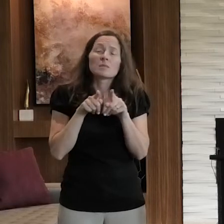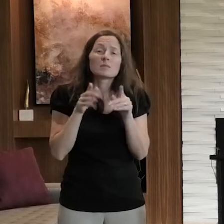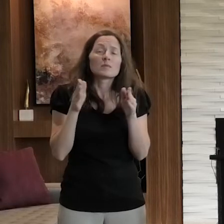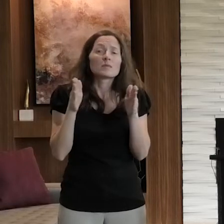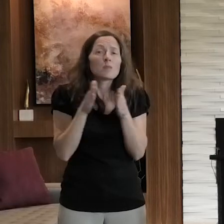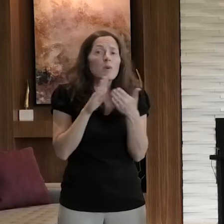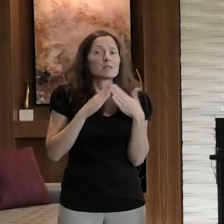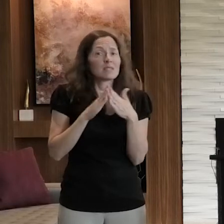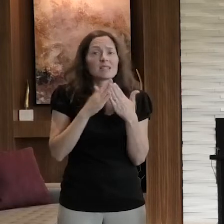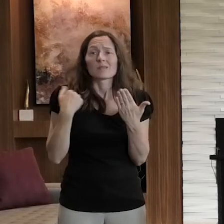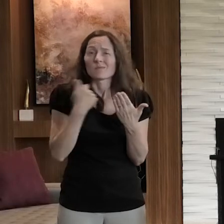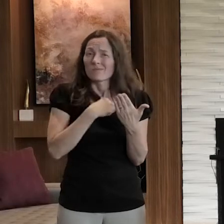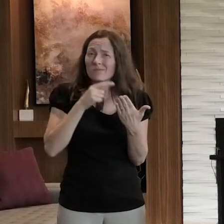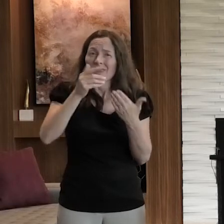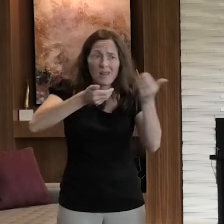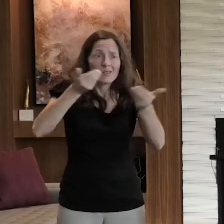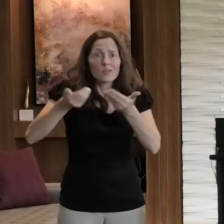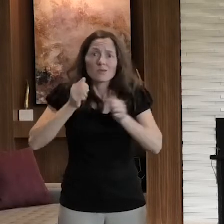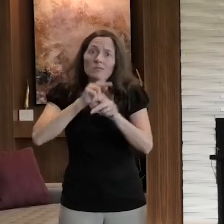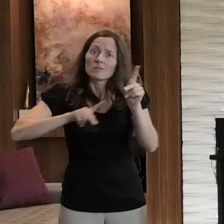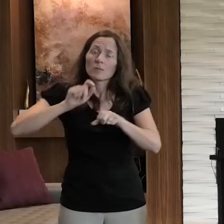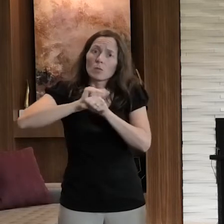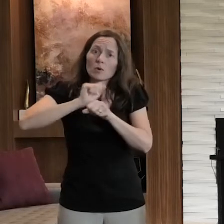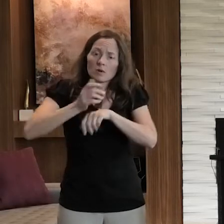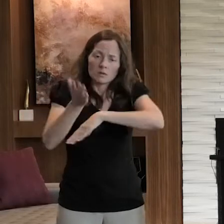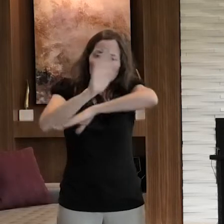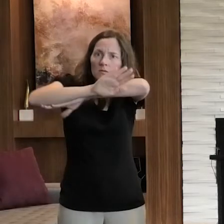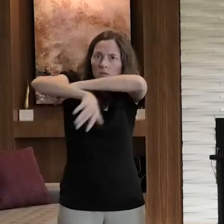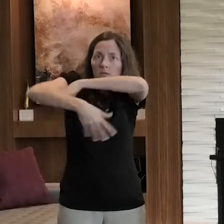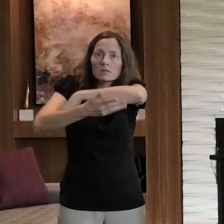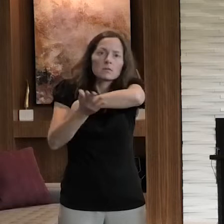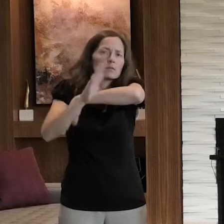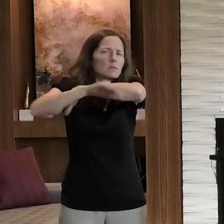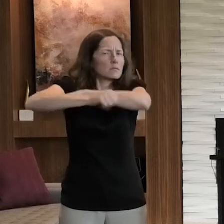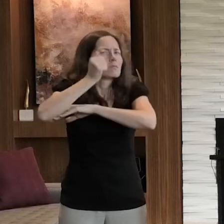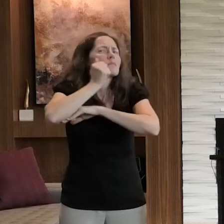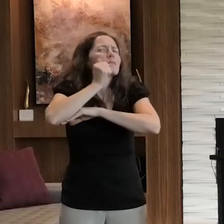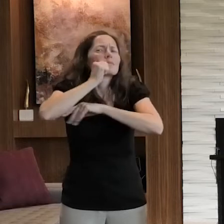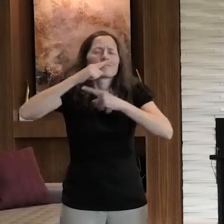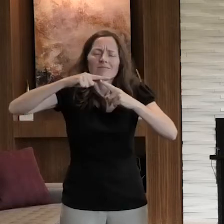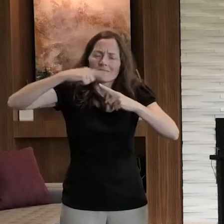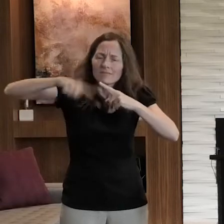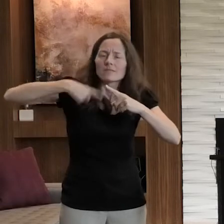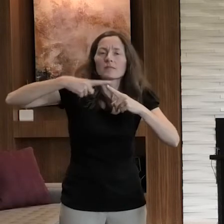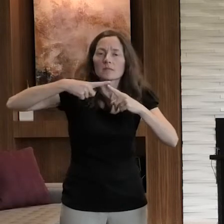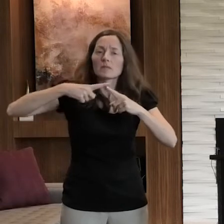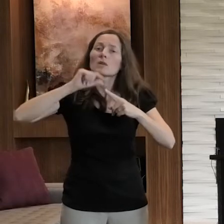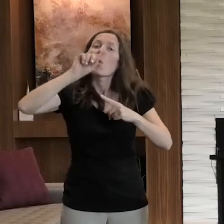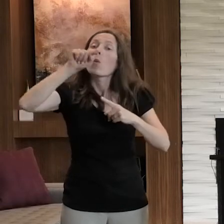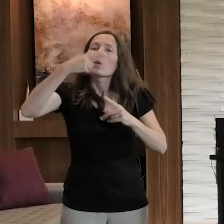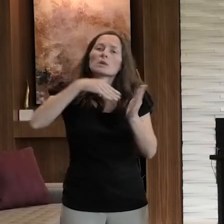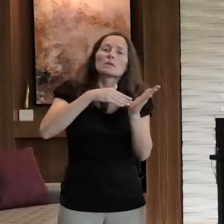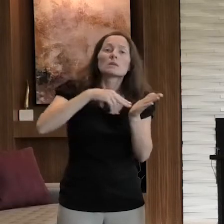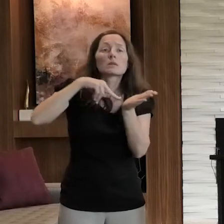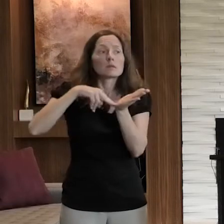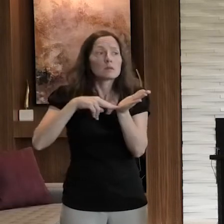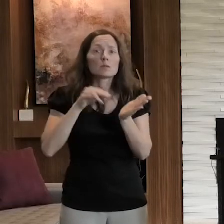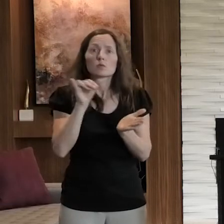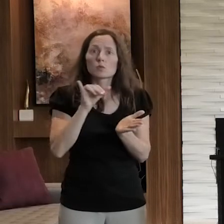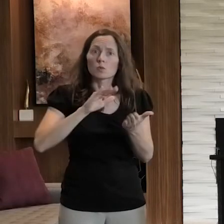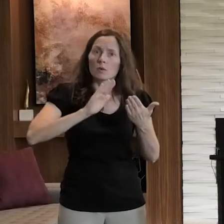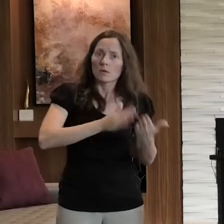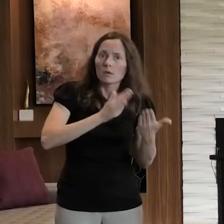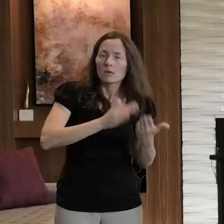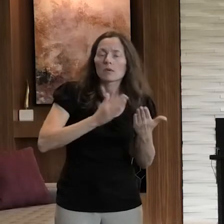roles and responsibilities and many types of jobs. It's not just doctors and nurses, but we also have kitchen staff, we have security,